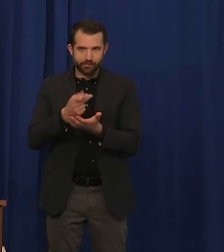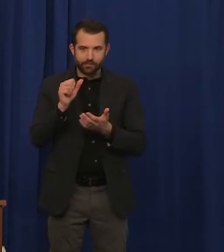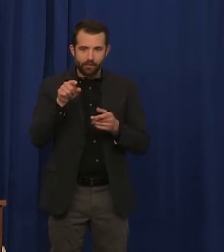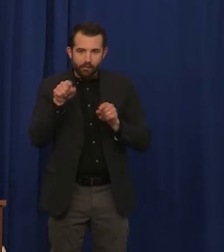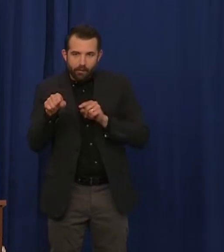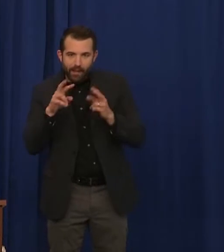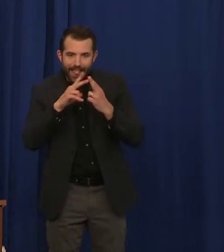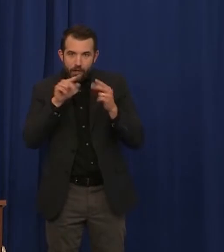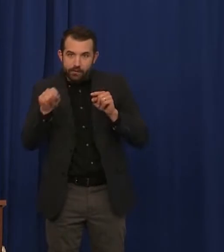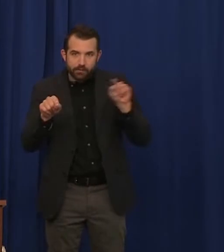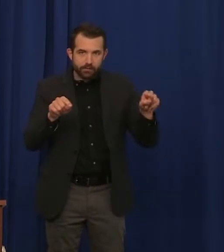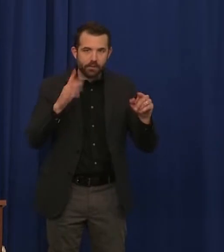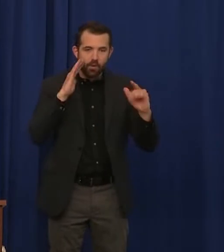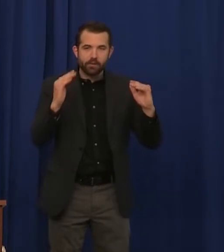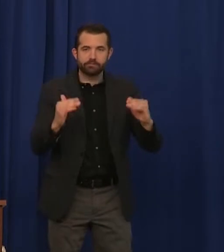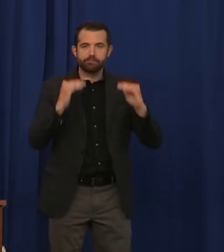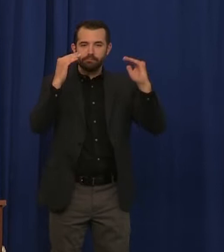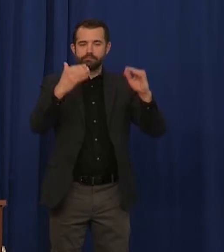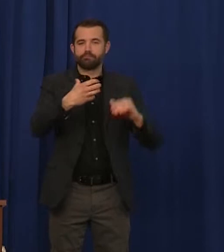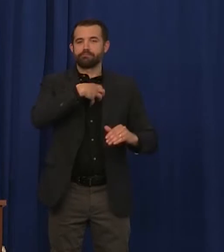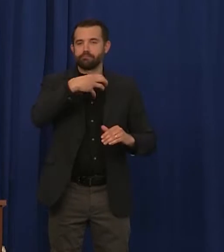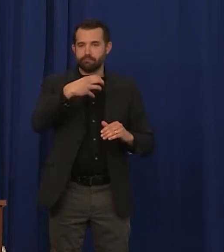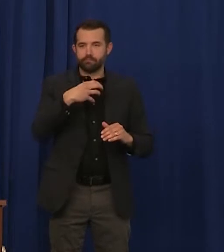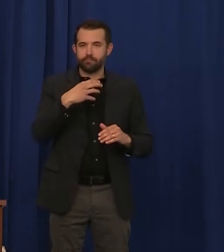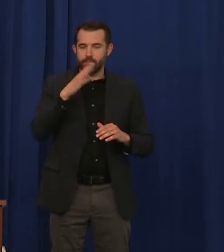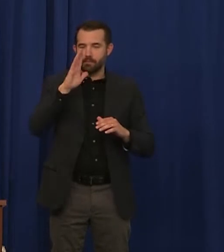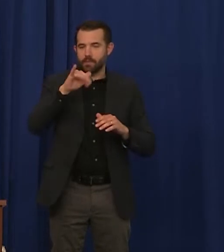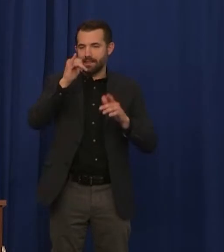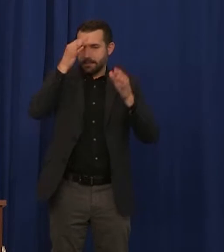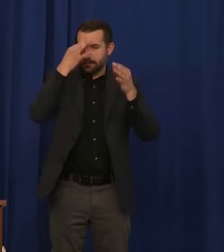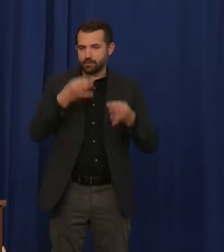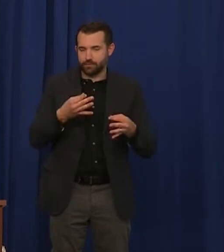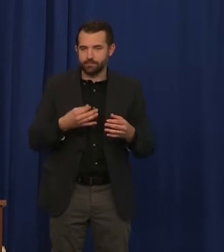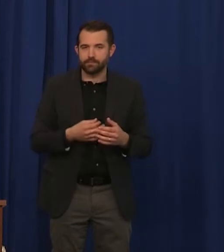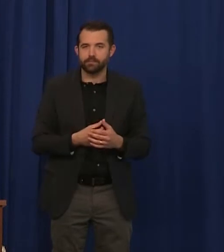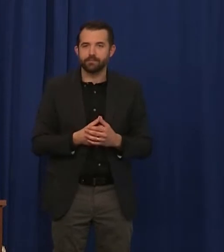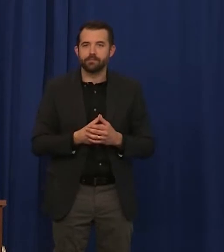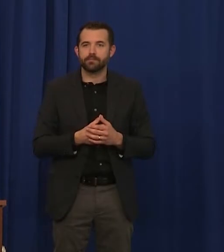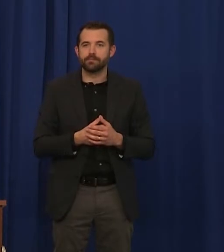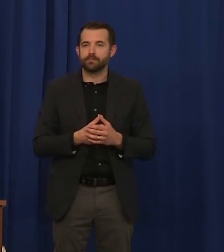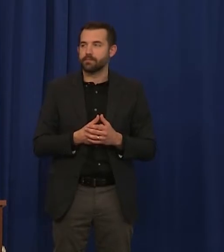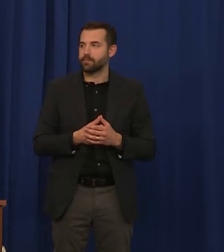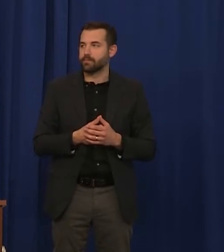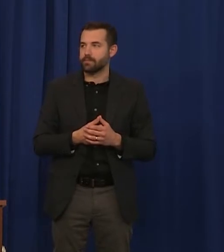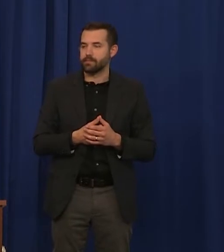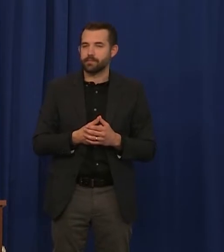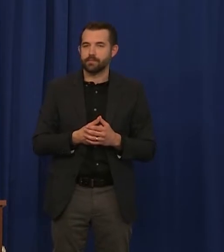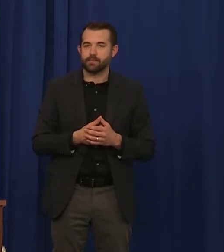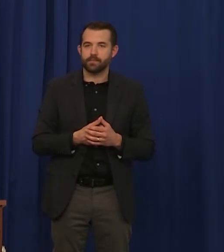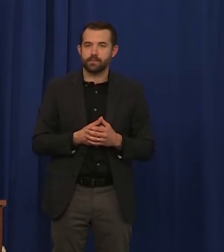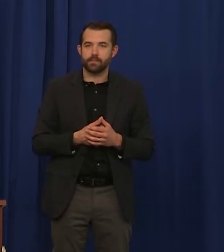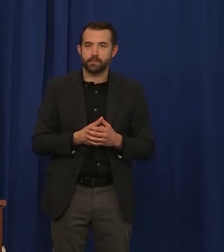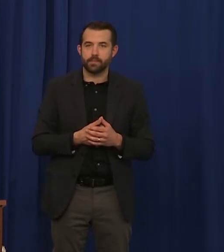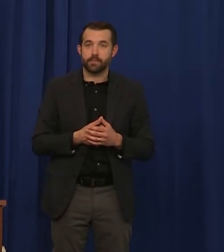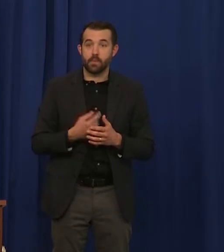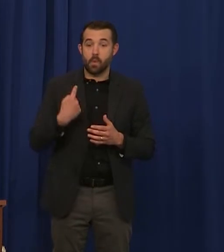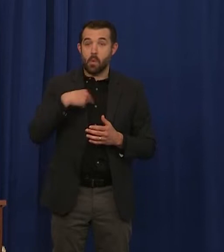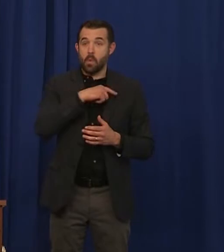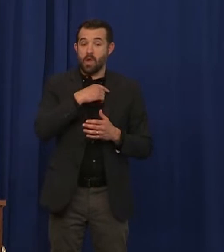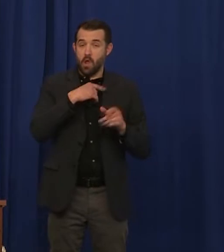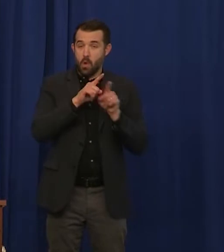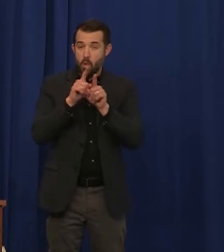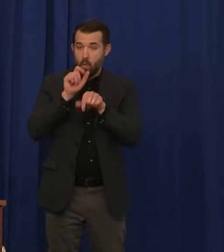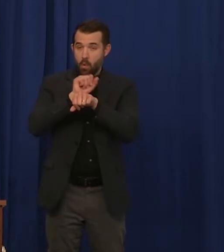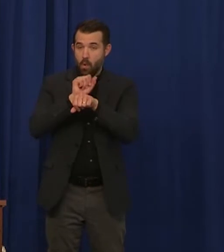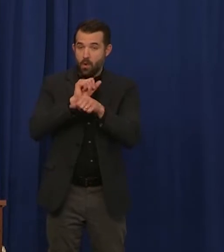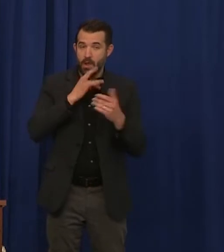we will be working to do outreach to organizations And next week, when we talk about our timeline and